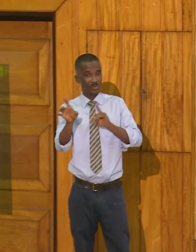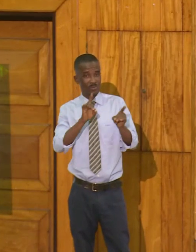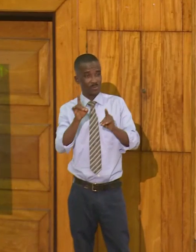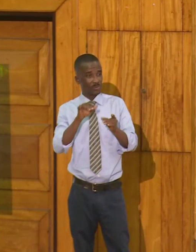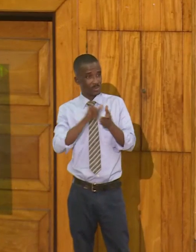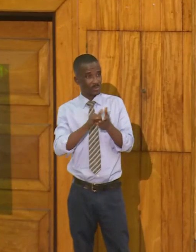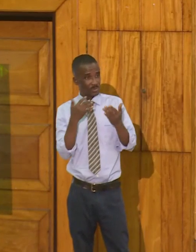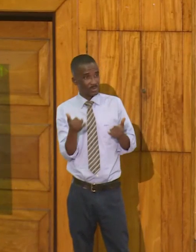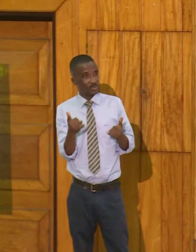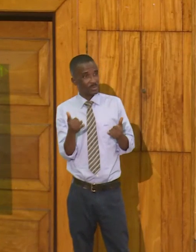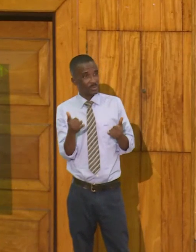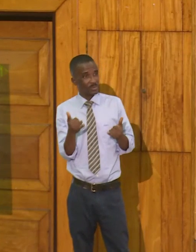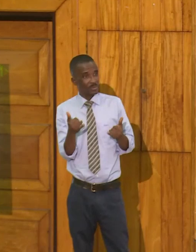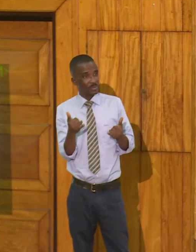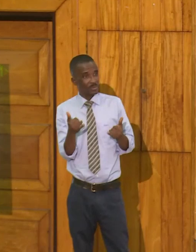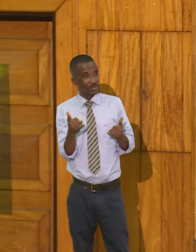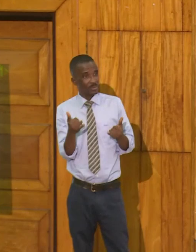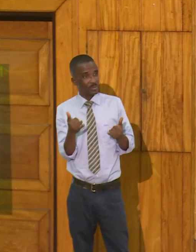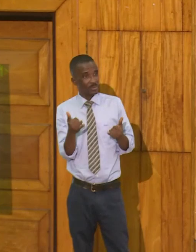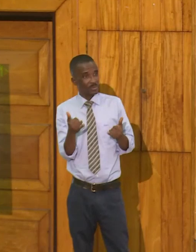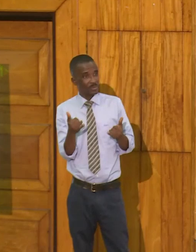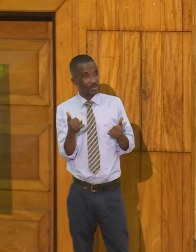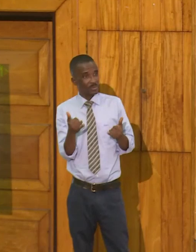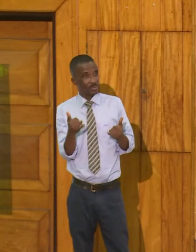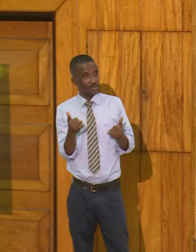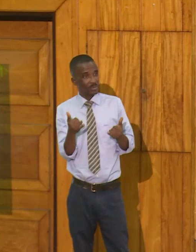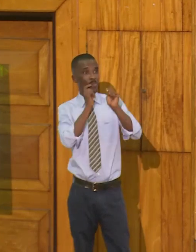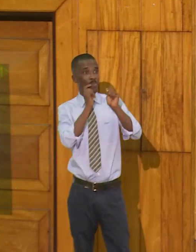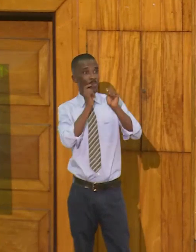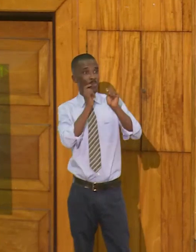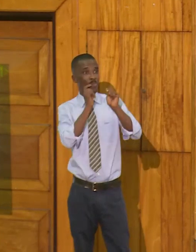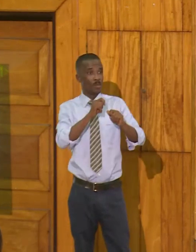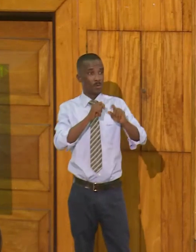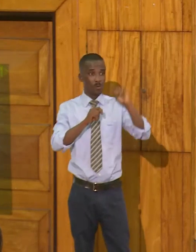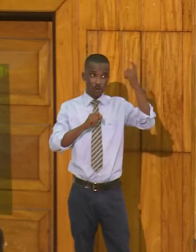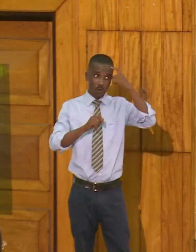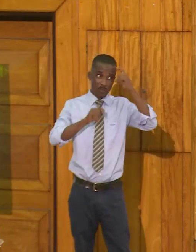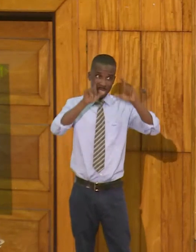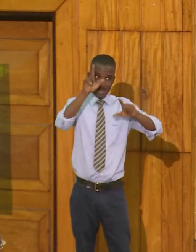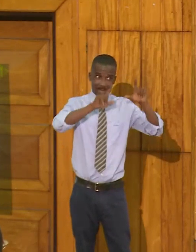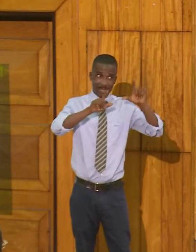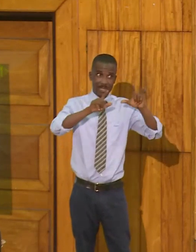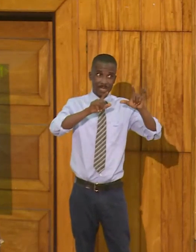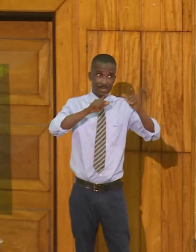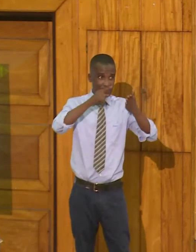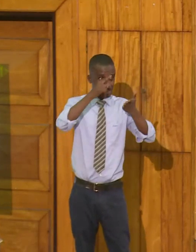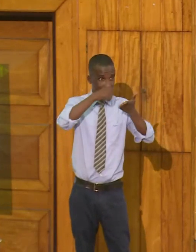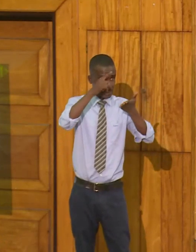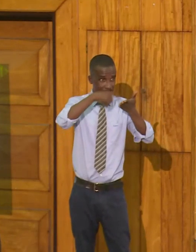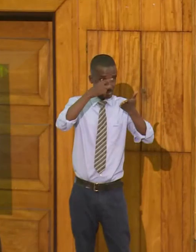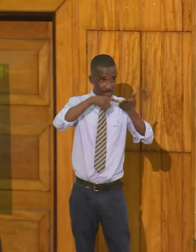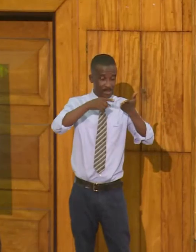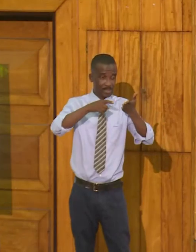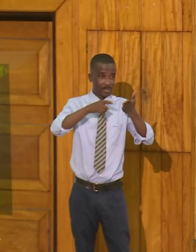let me also tell you that even for the donated ones that go to the public laboratories, they are also well checked to make sure that that does